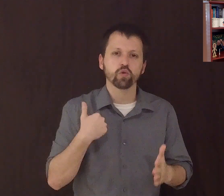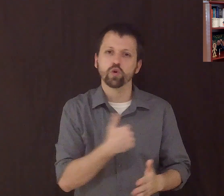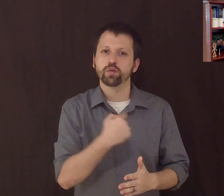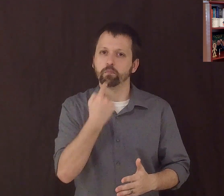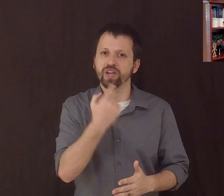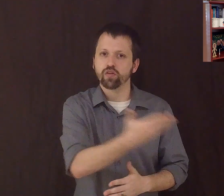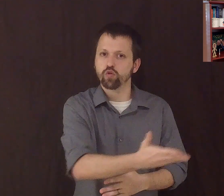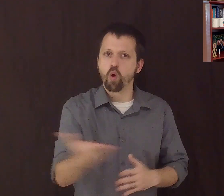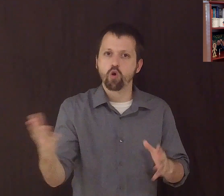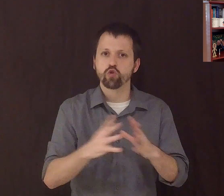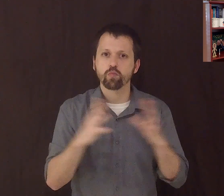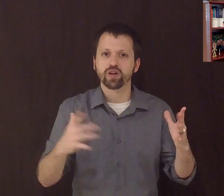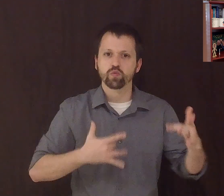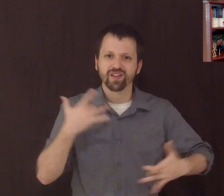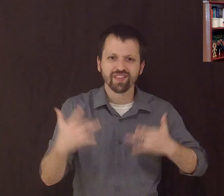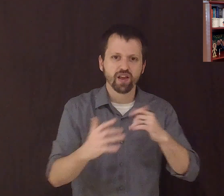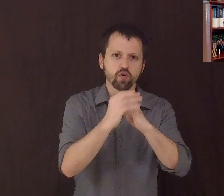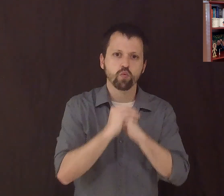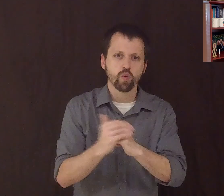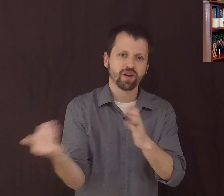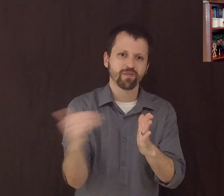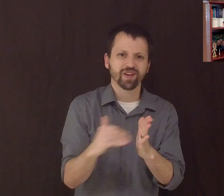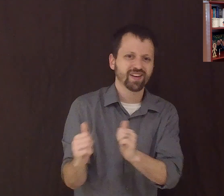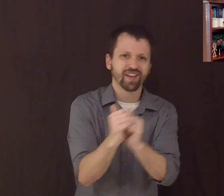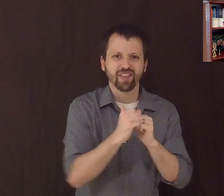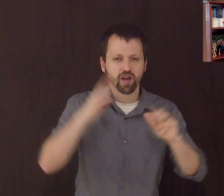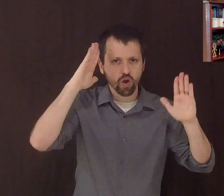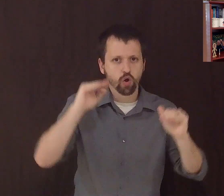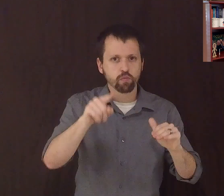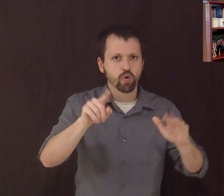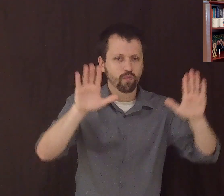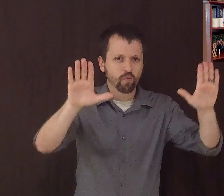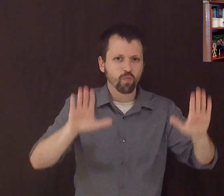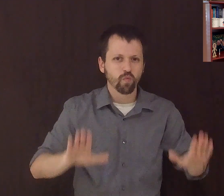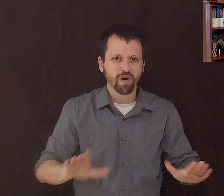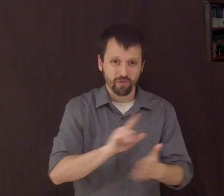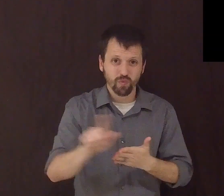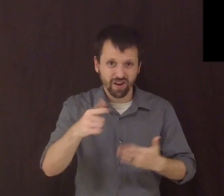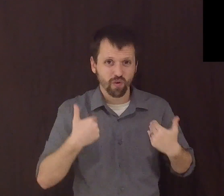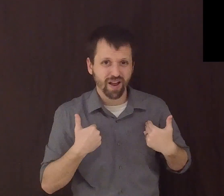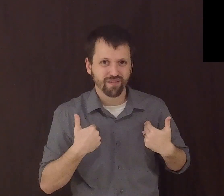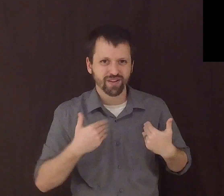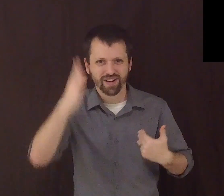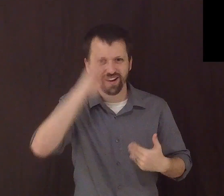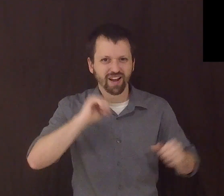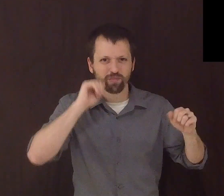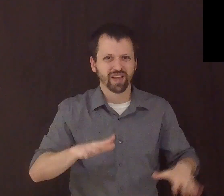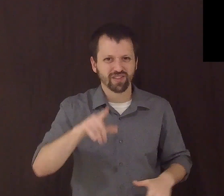much and look forward to being able to worship again corporately. Hope you have a great week, and God bless.